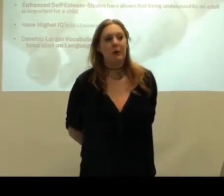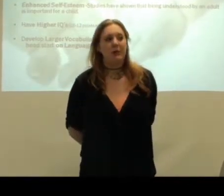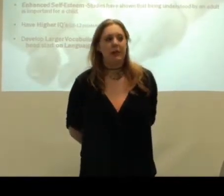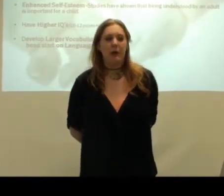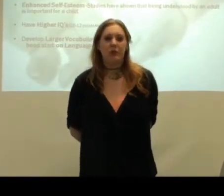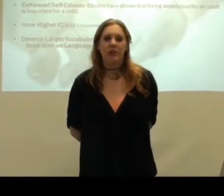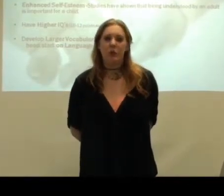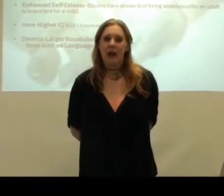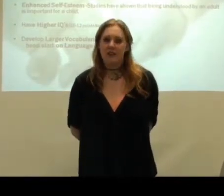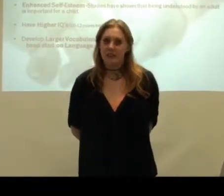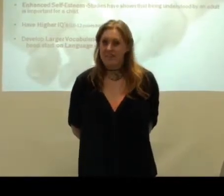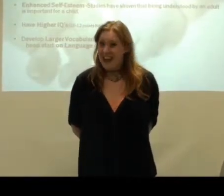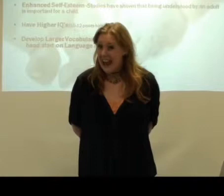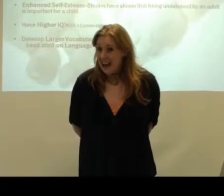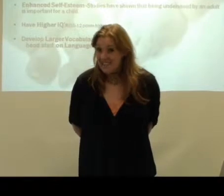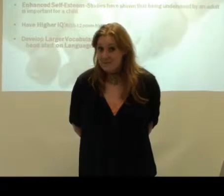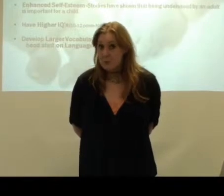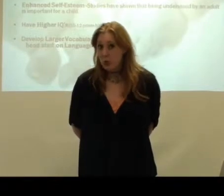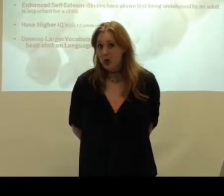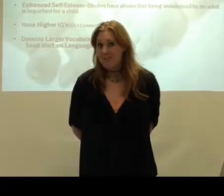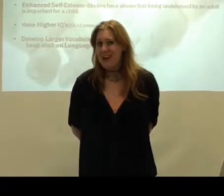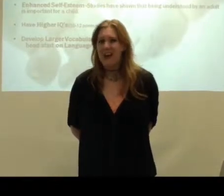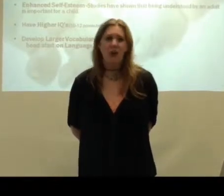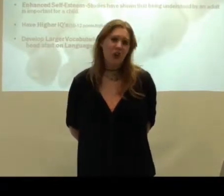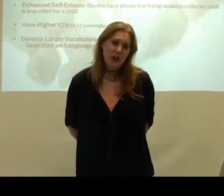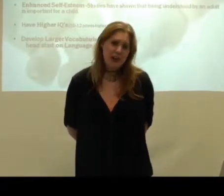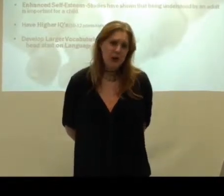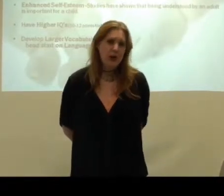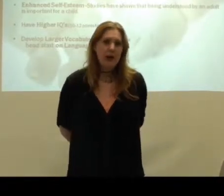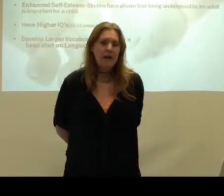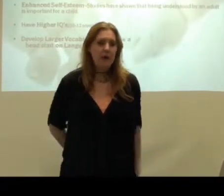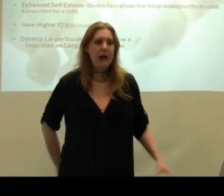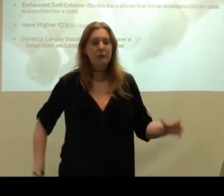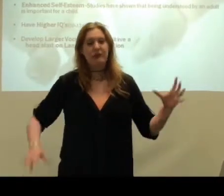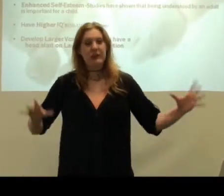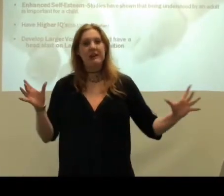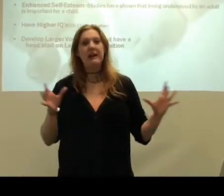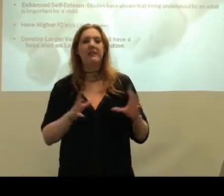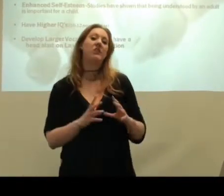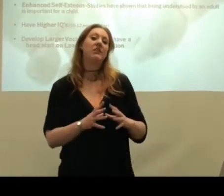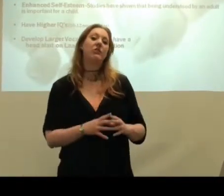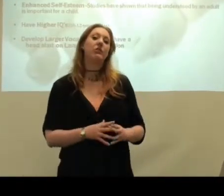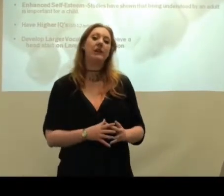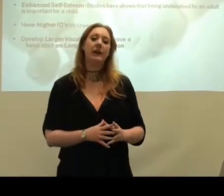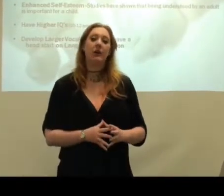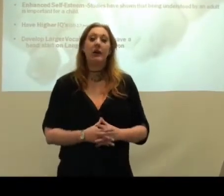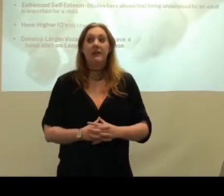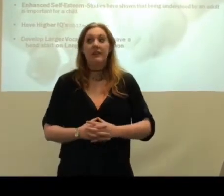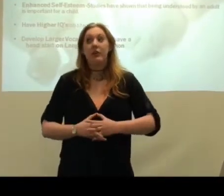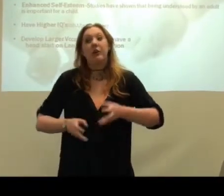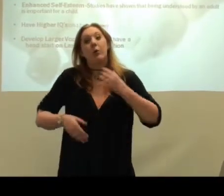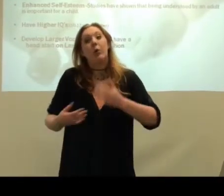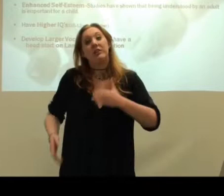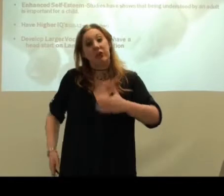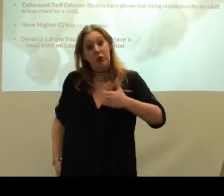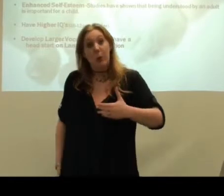with language, and as if they have more of that earlier, they're able to connect the dots earlier, then they're going to want to know